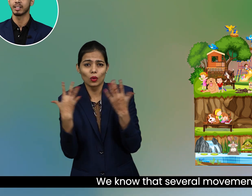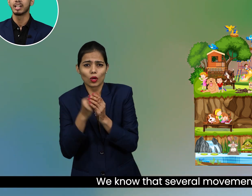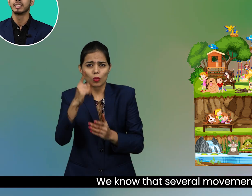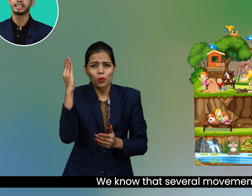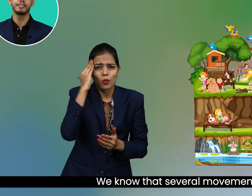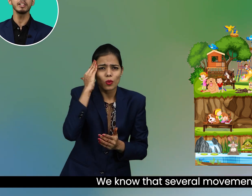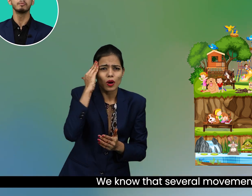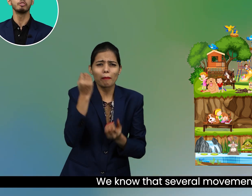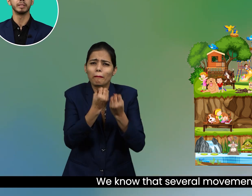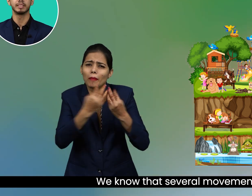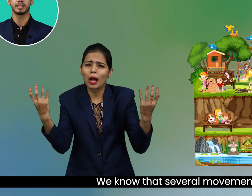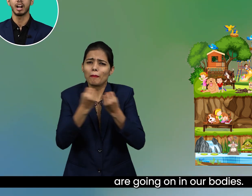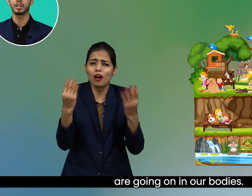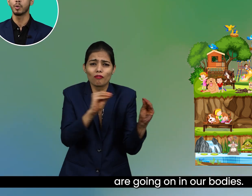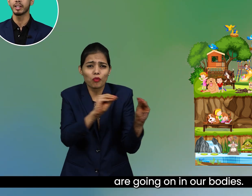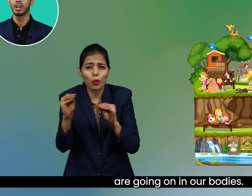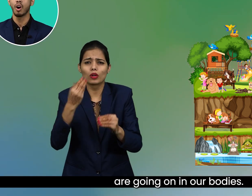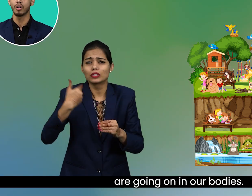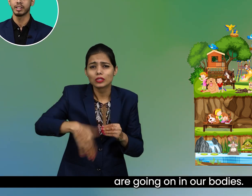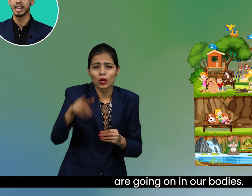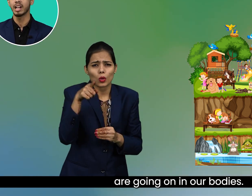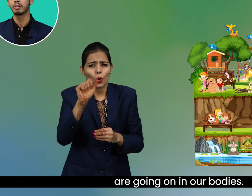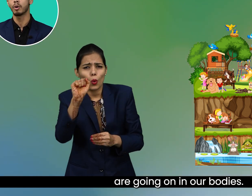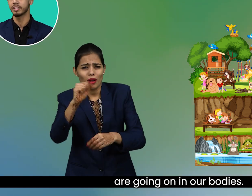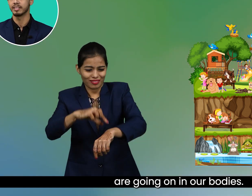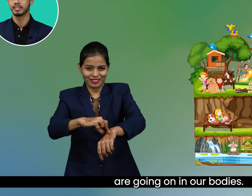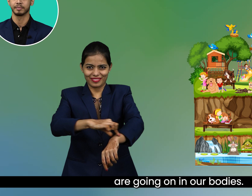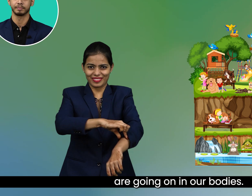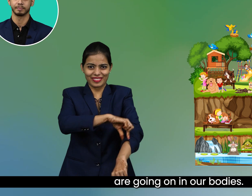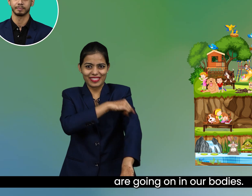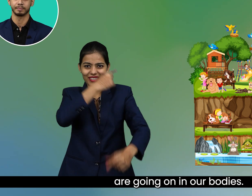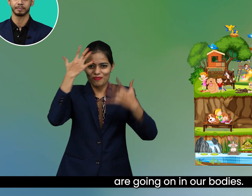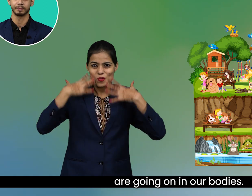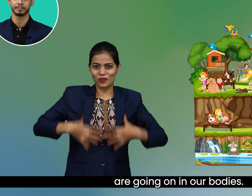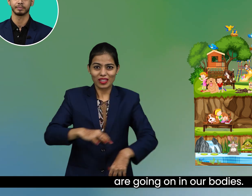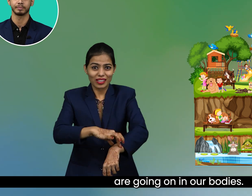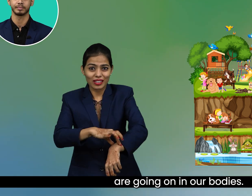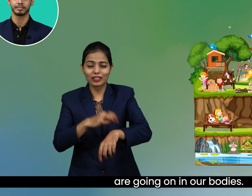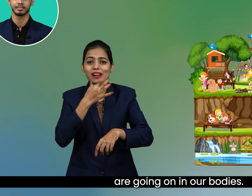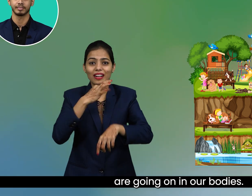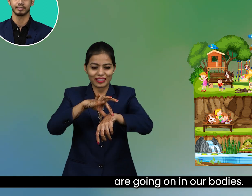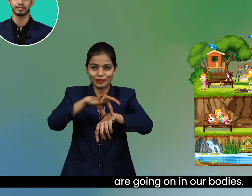that several movements are going on in our bodies.